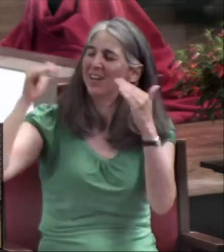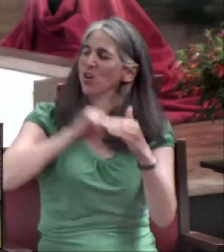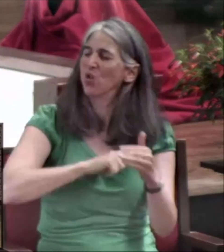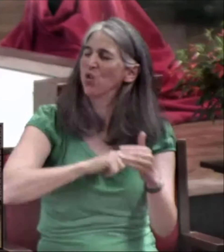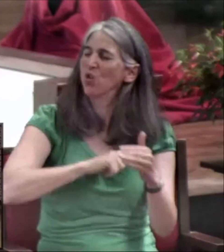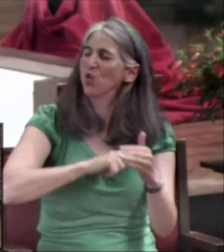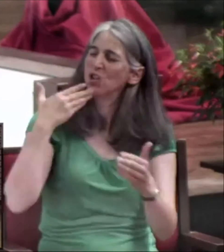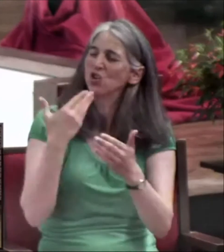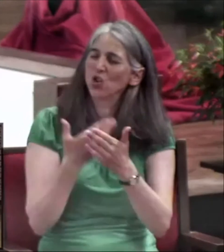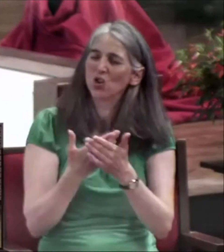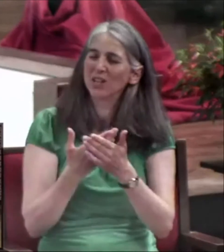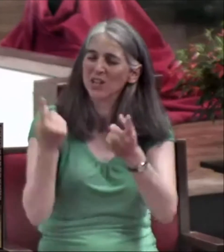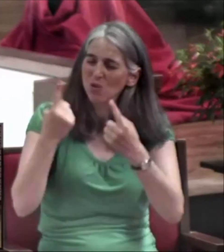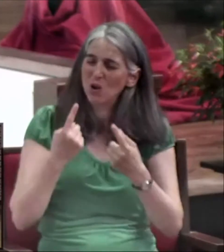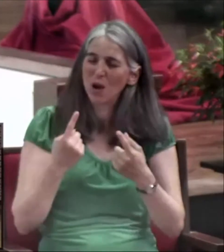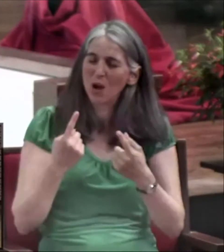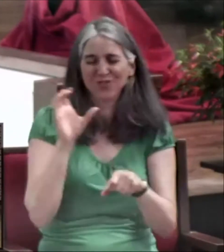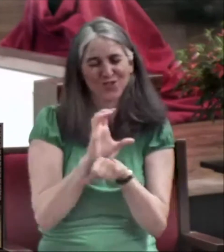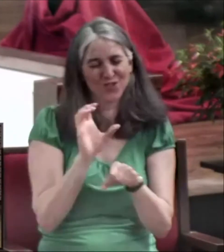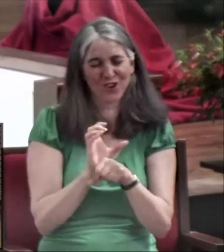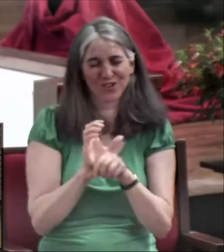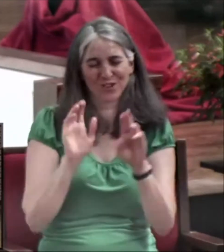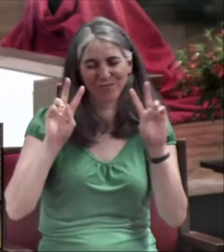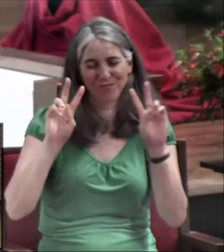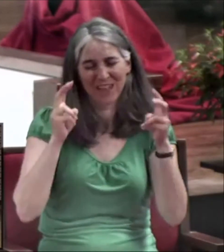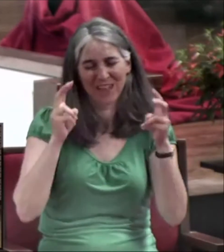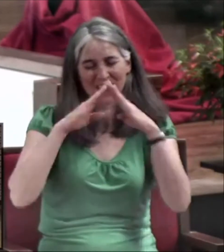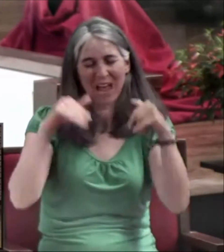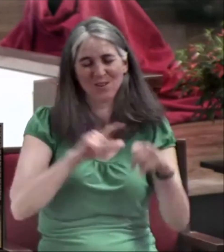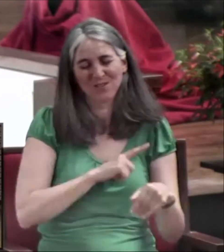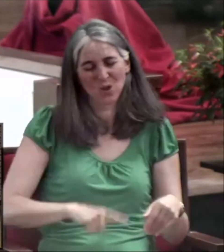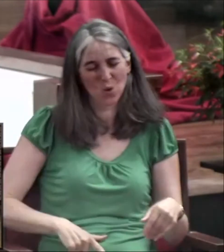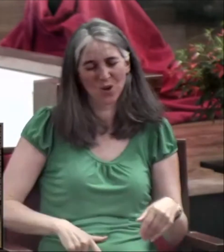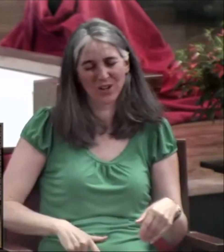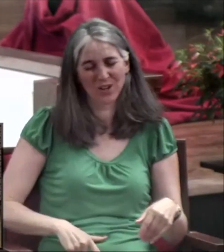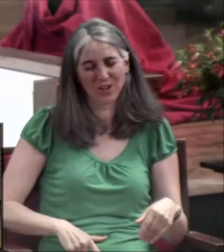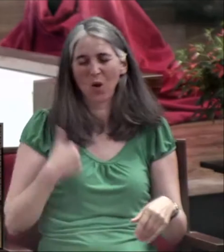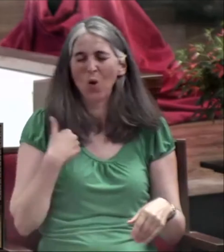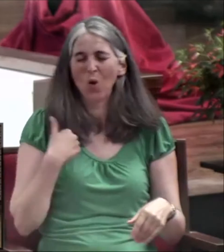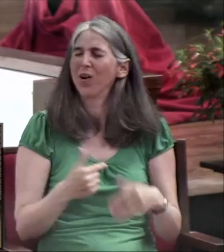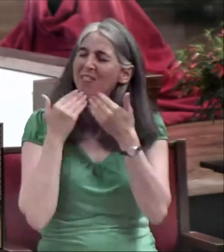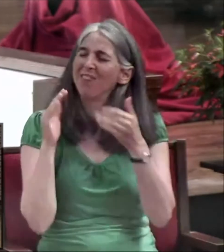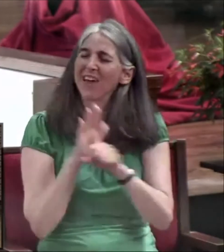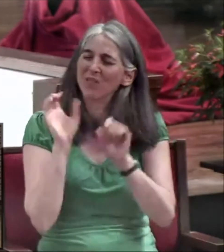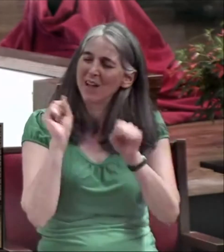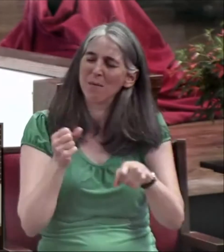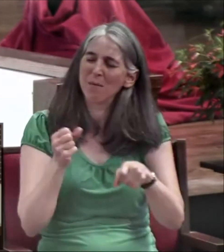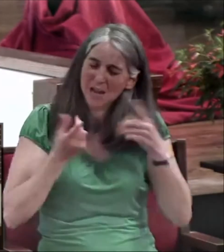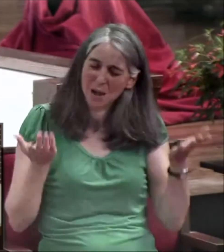Lord on the day of the Lord. And Lord, we are thankful that we're able to be here, and we're thankful that those who are not able